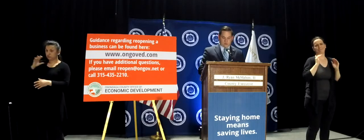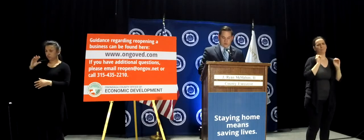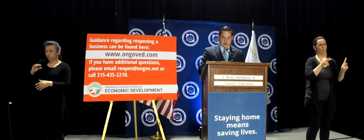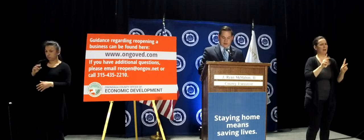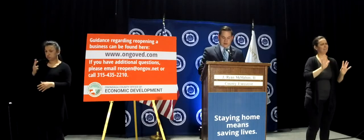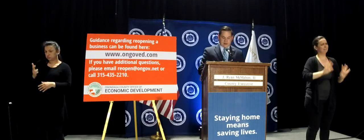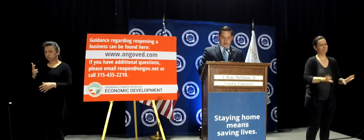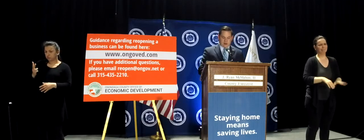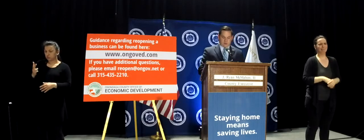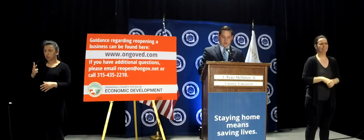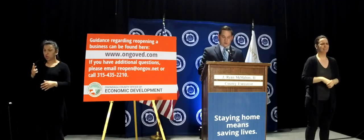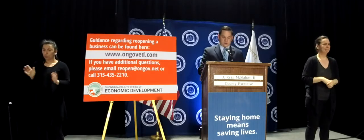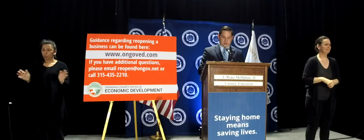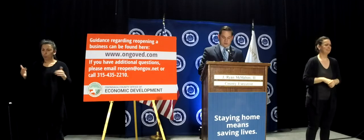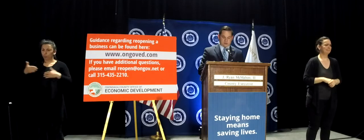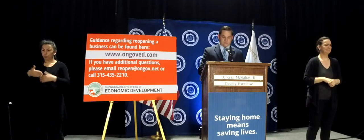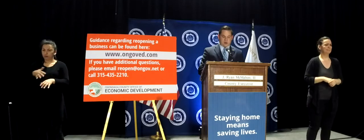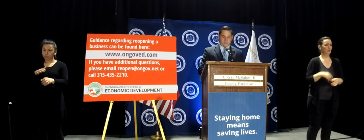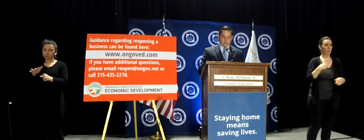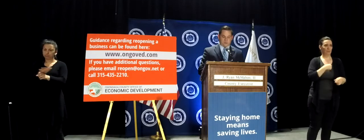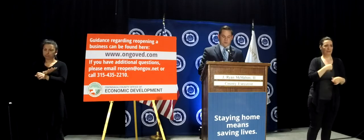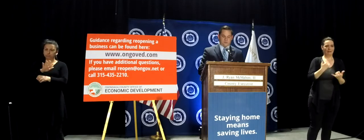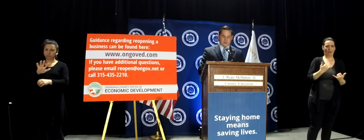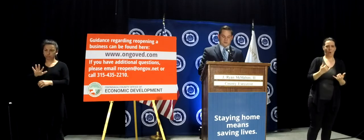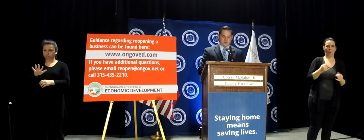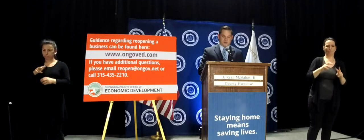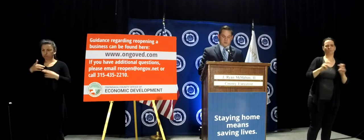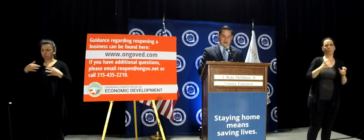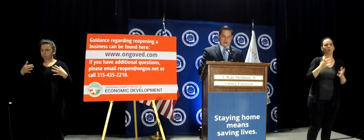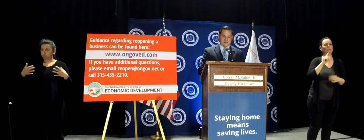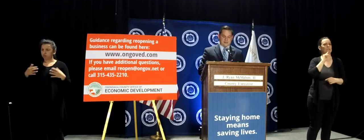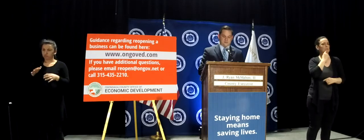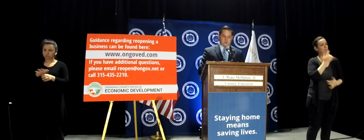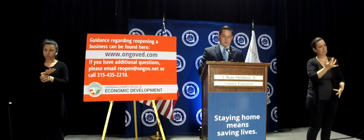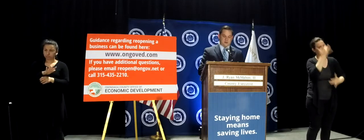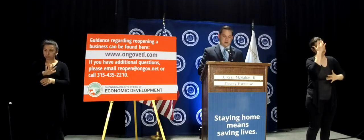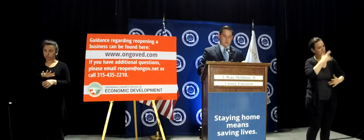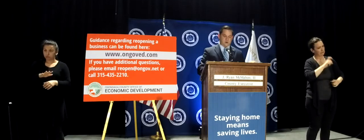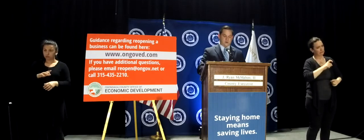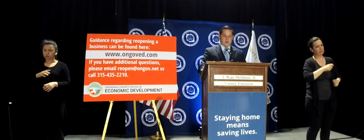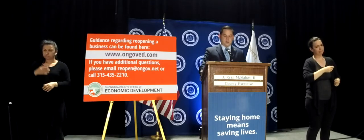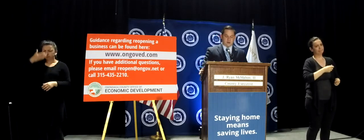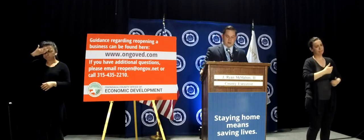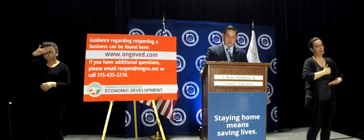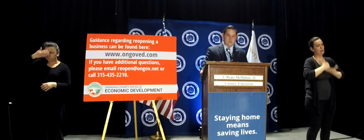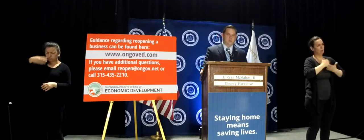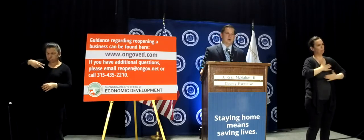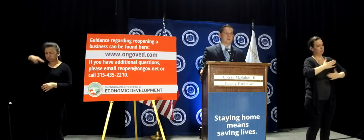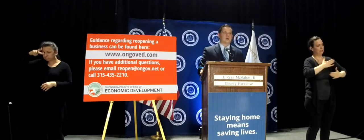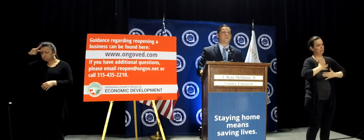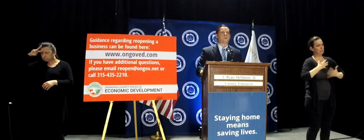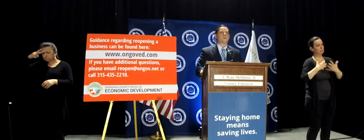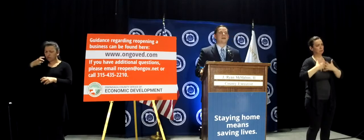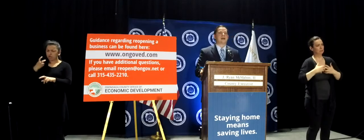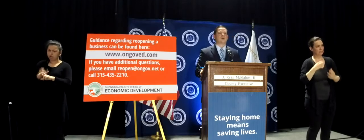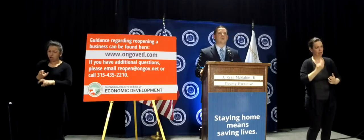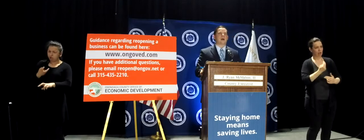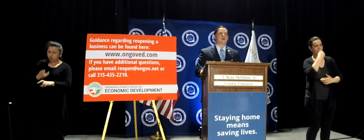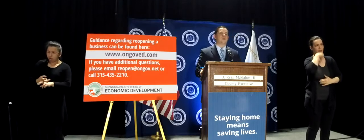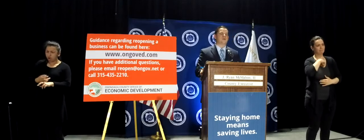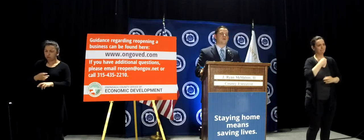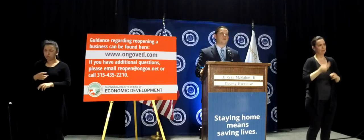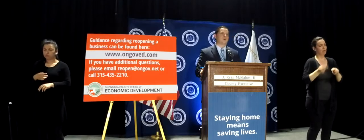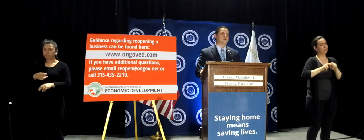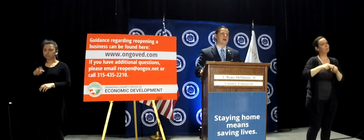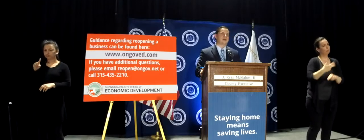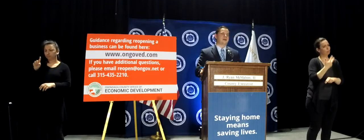And when you look at our critical condition, up a little bit from yesterday, we're at 19 folks now who are deemed critical. Again, a